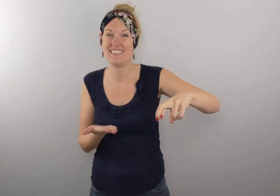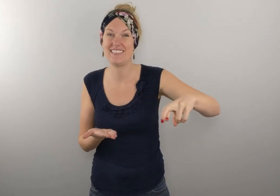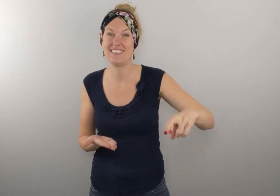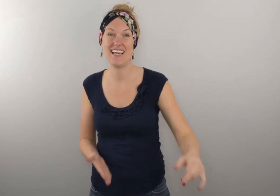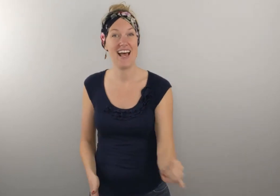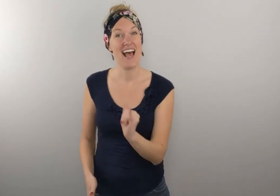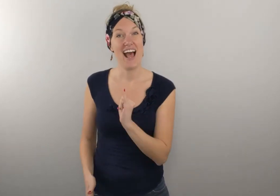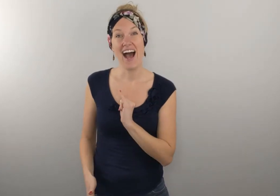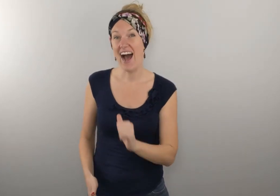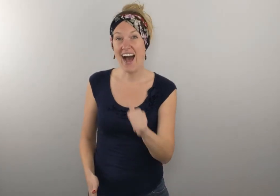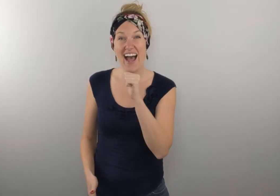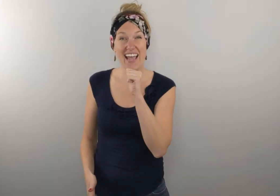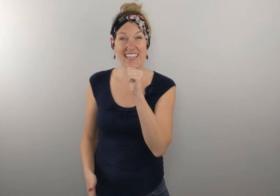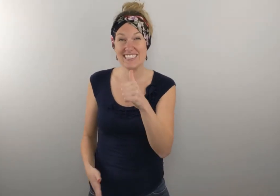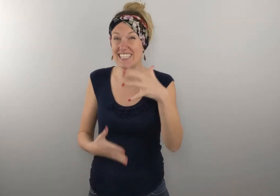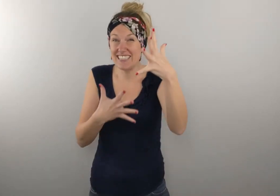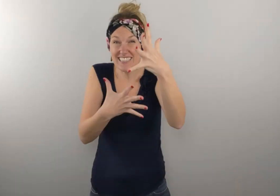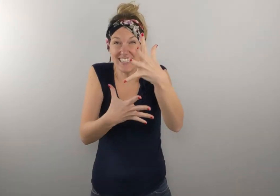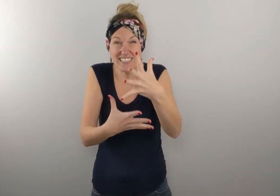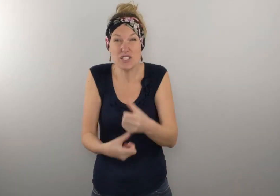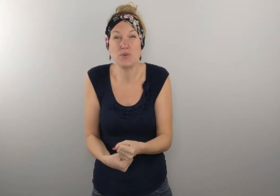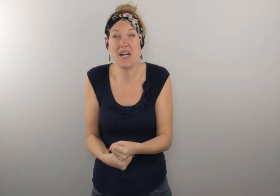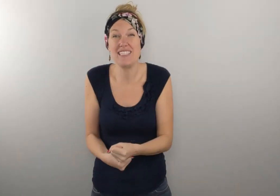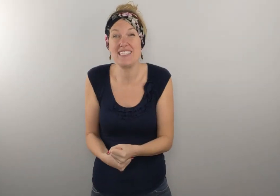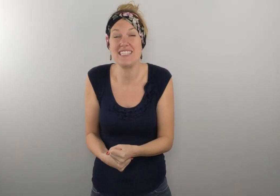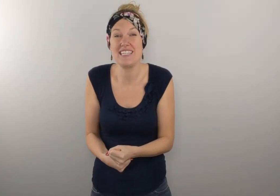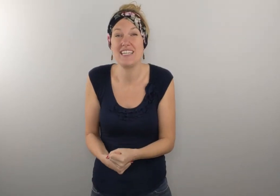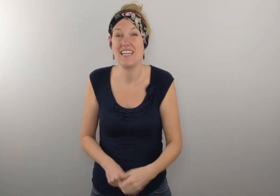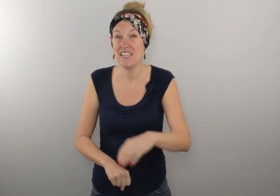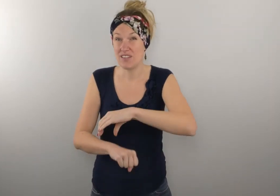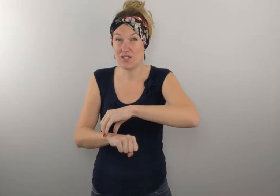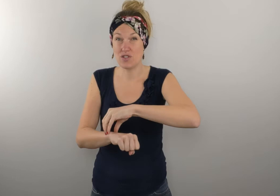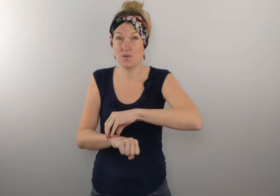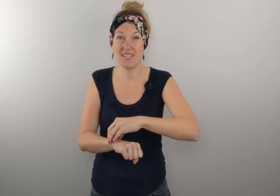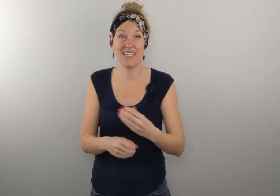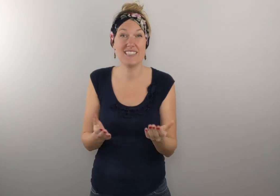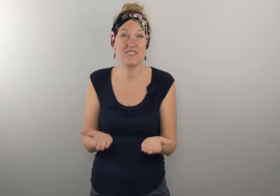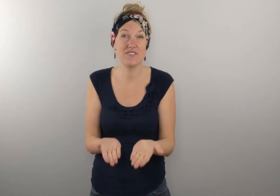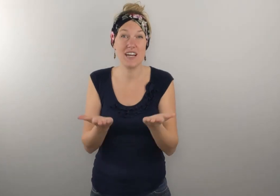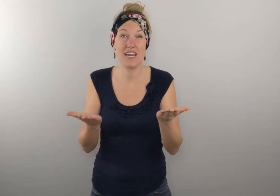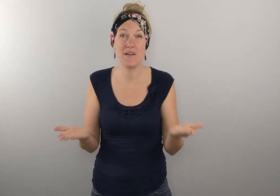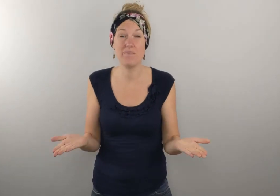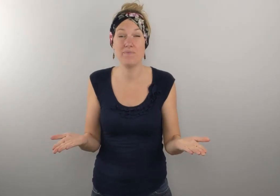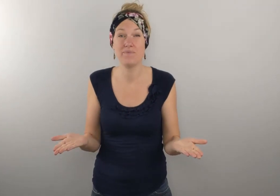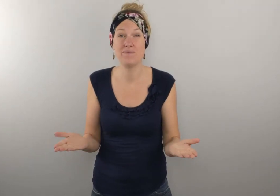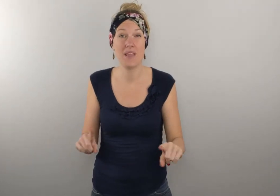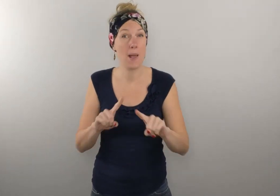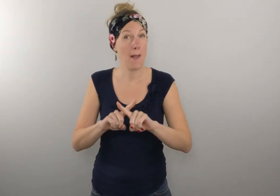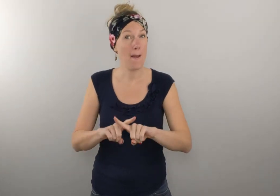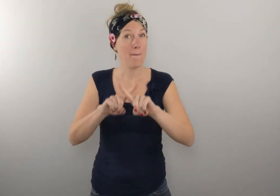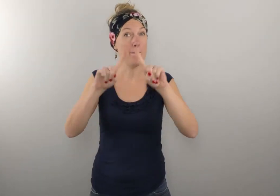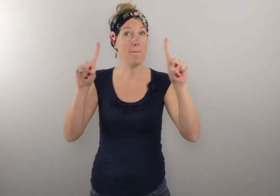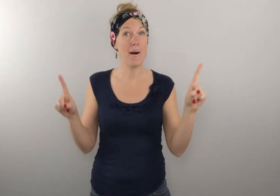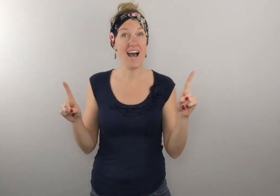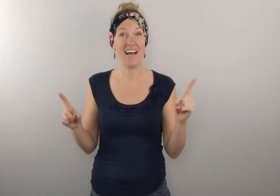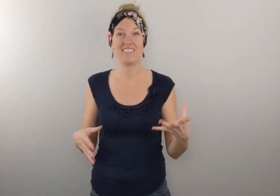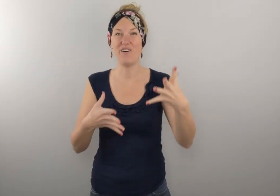righteousness. I dare not trust the sweetest frame, but